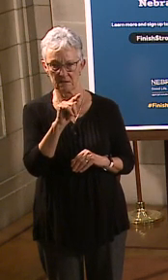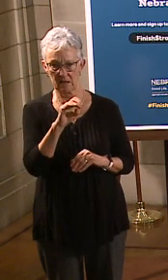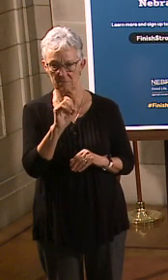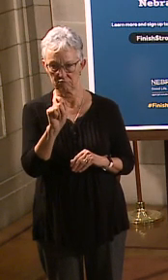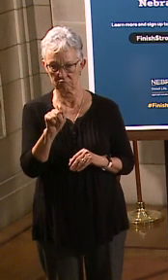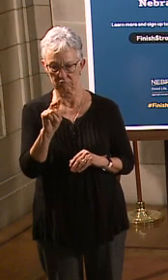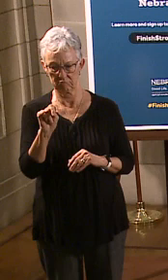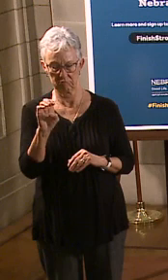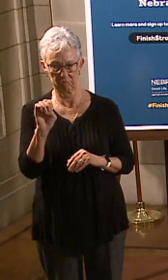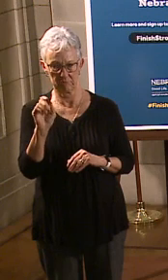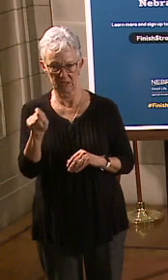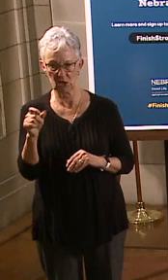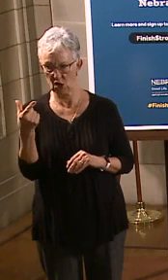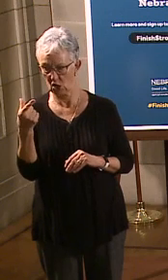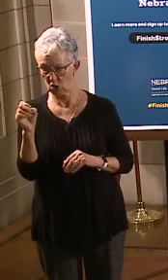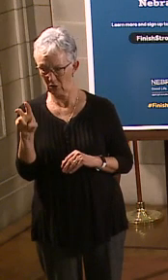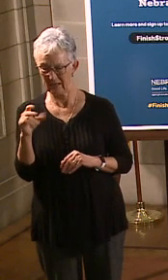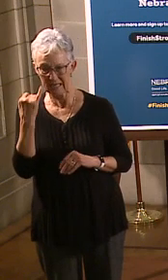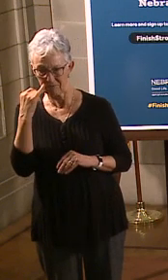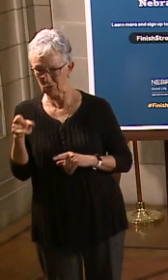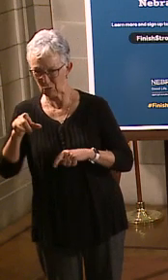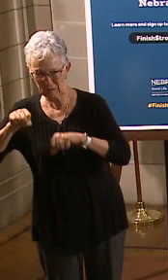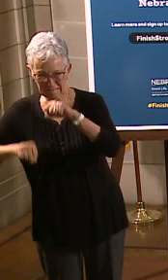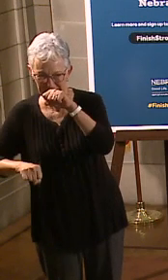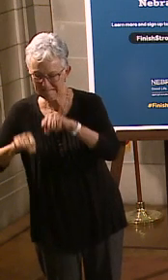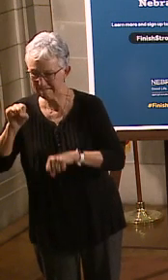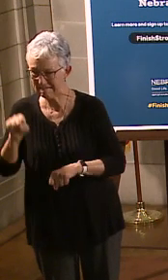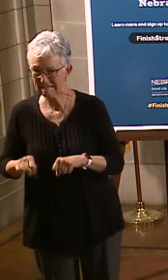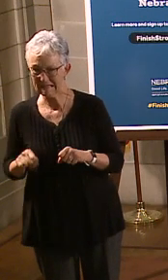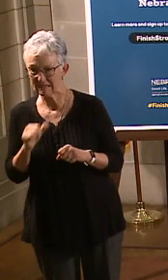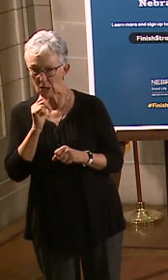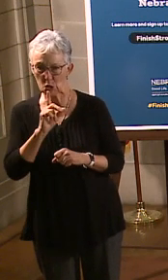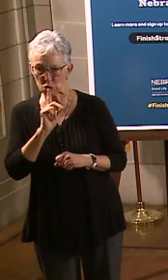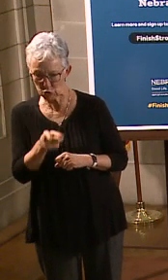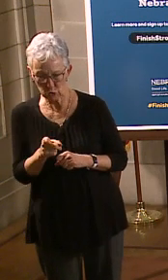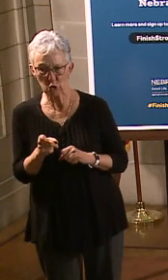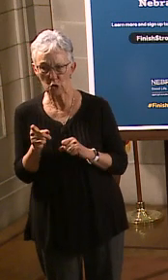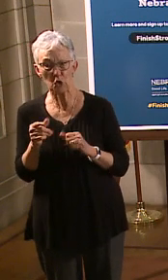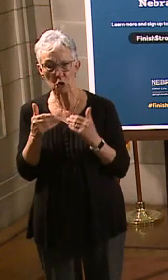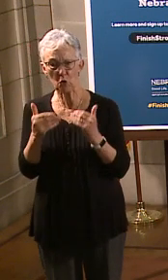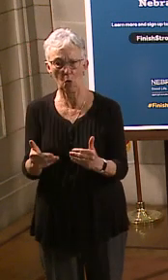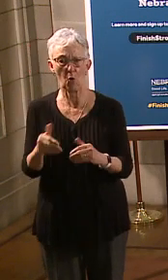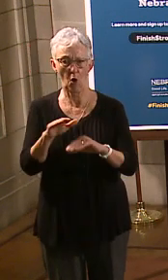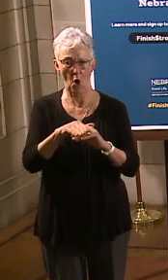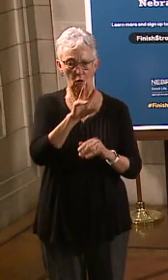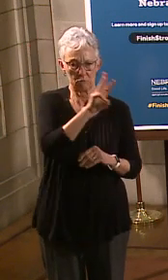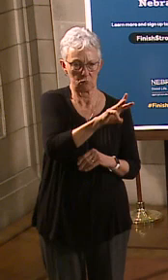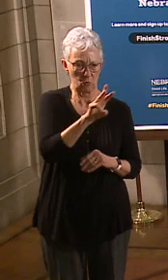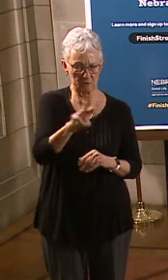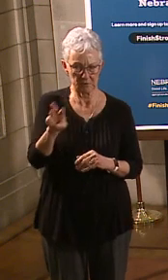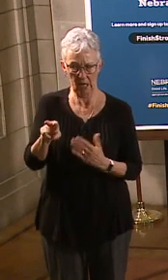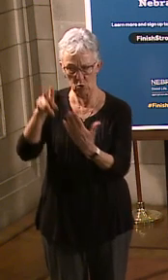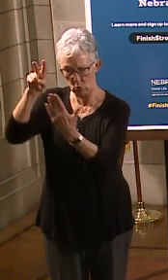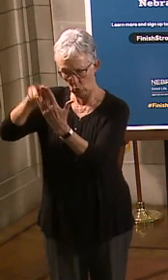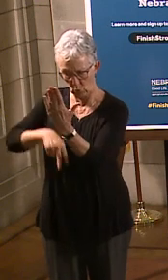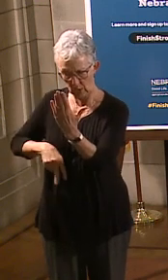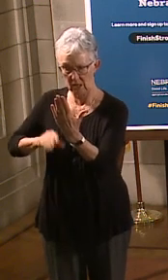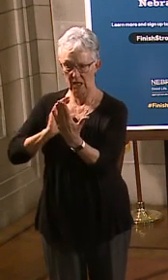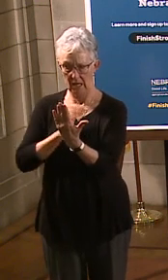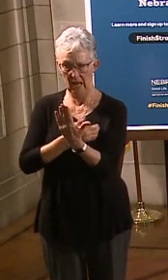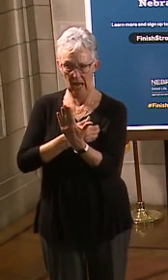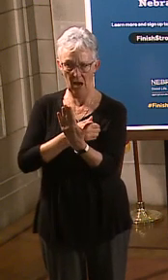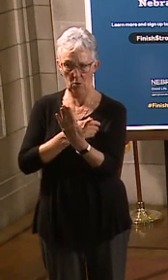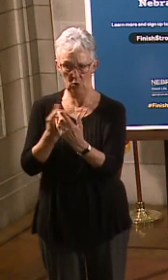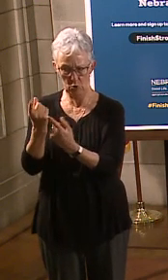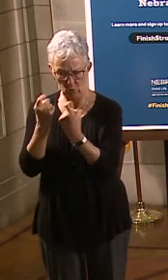If you're hesitant, please ask questions. Like I said, you can go to the FAQs, and we also have a COVID hotline where you can call and get